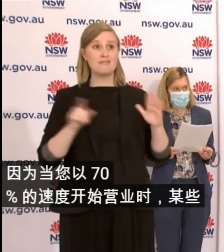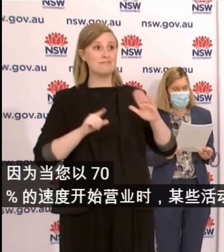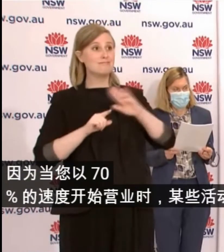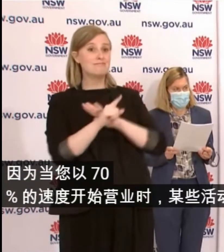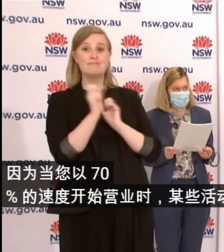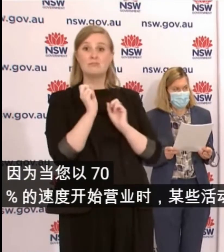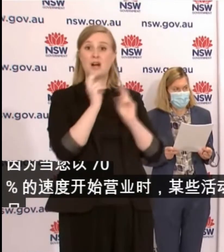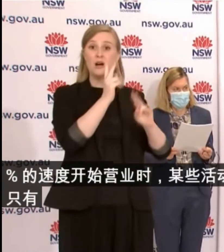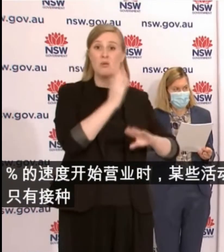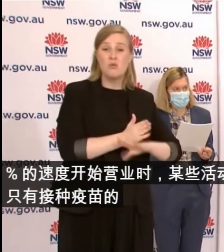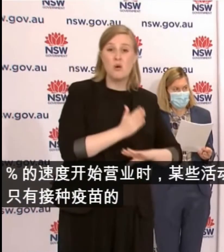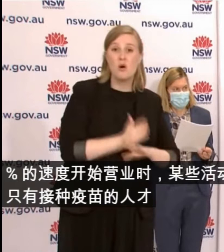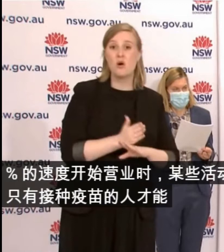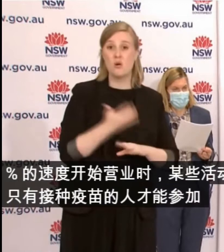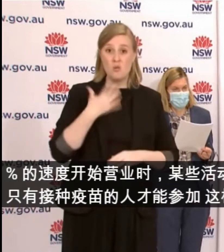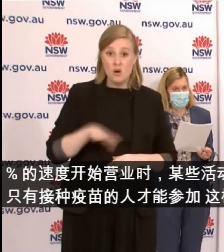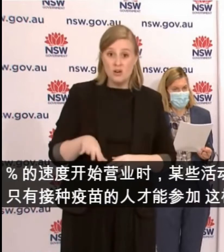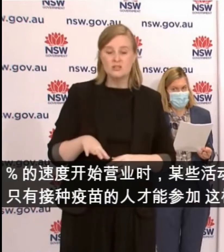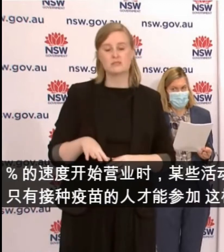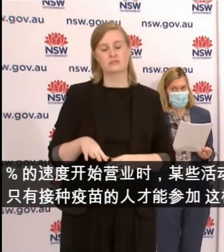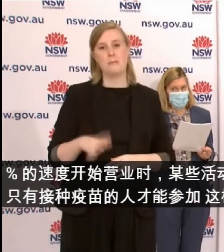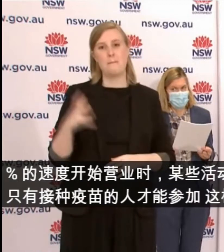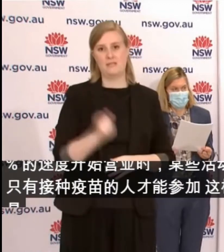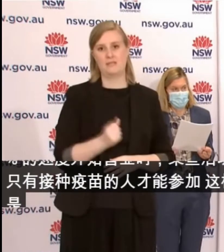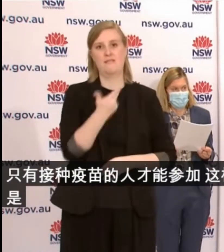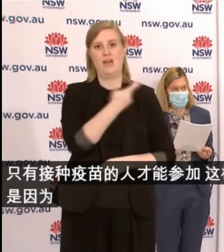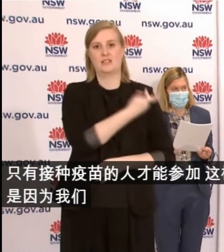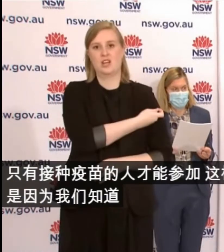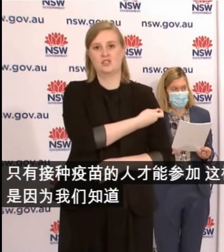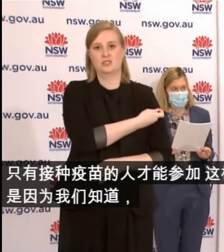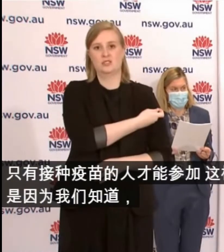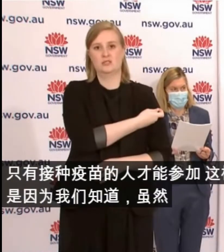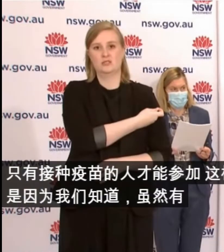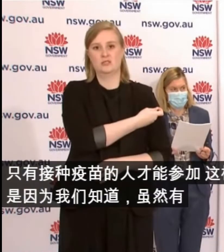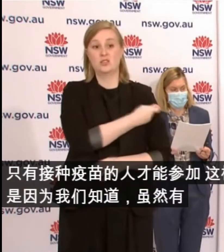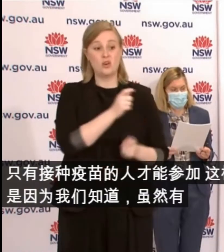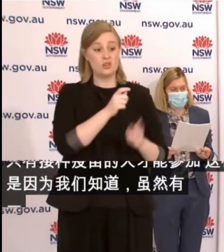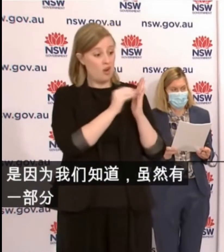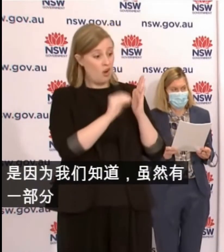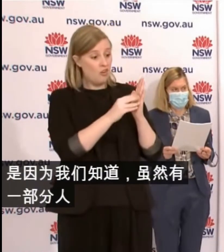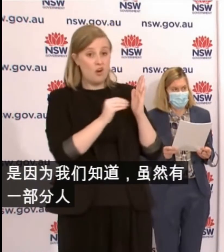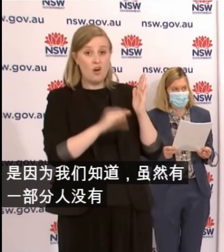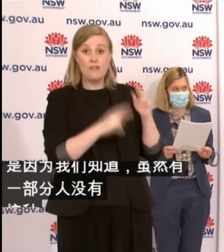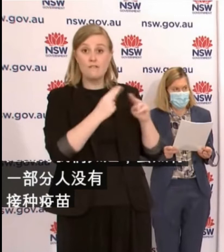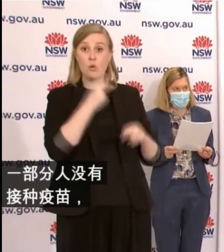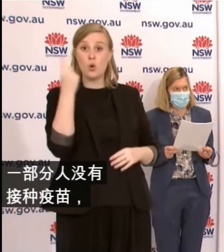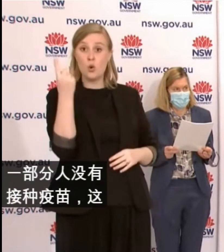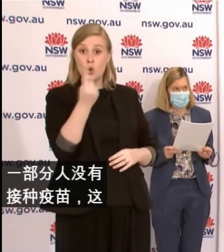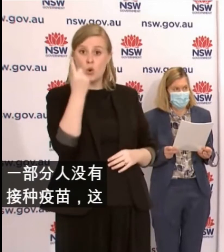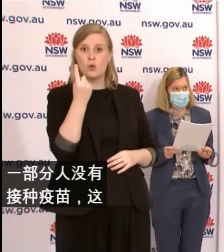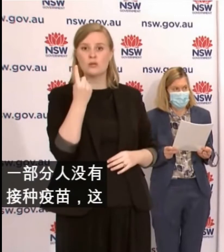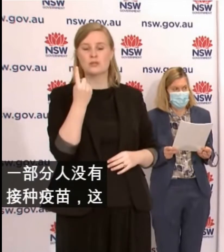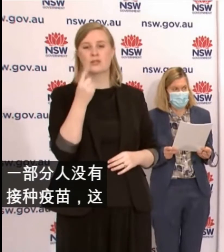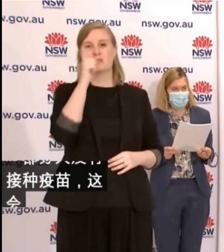are certain activities only vaccinated people can do. Because we know that whilst a certain proportion of the population is unvaccinated,